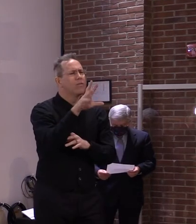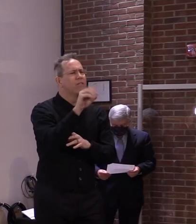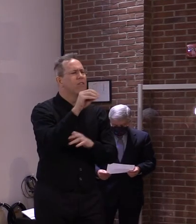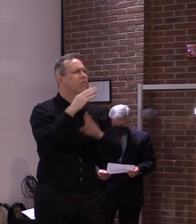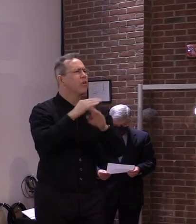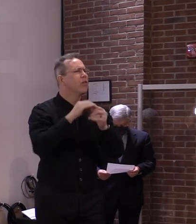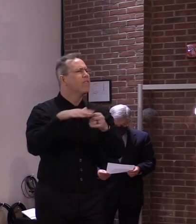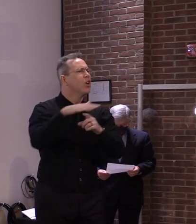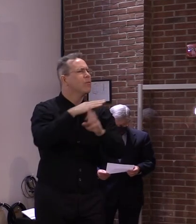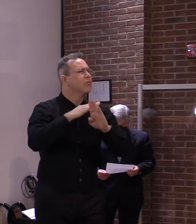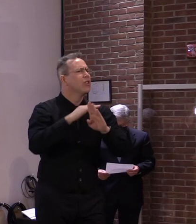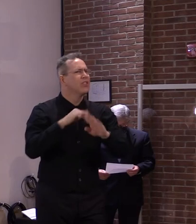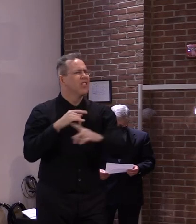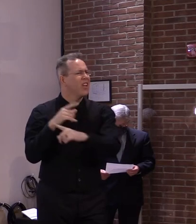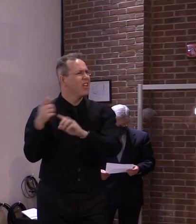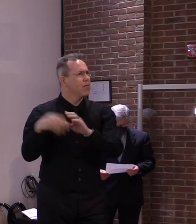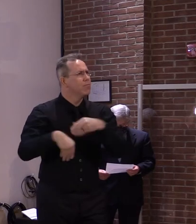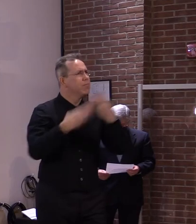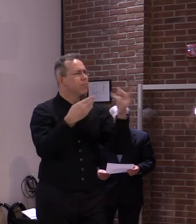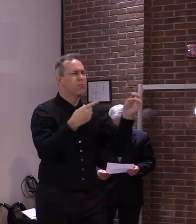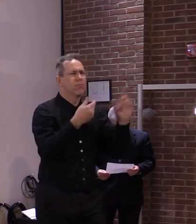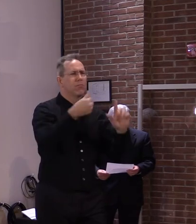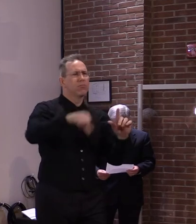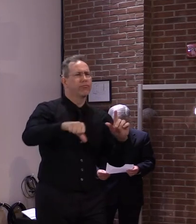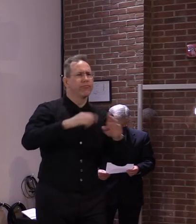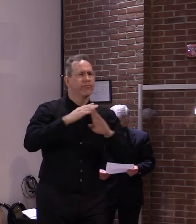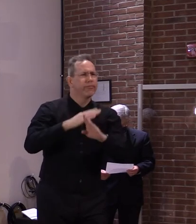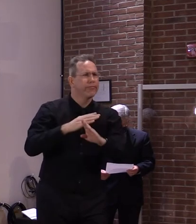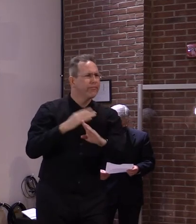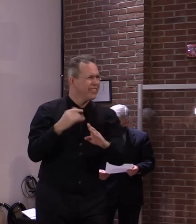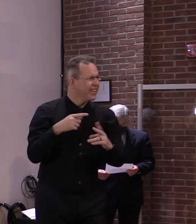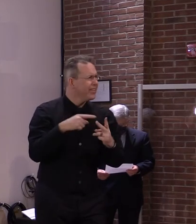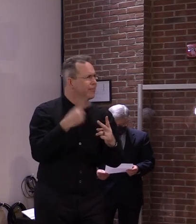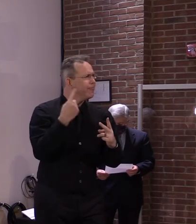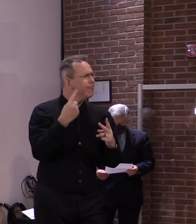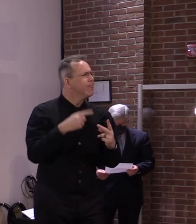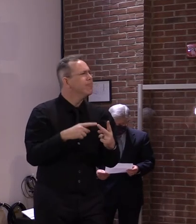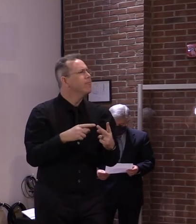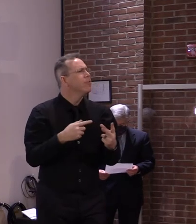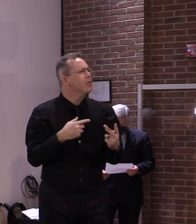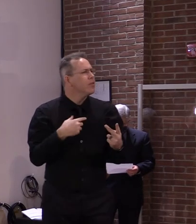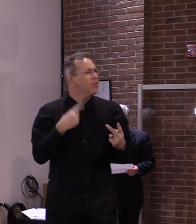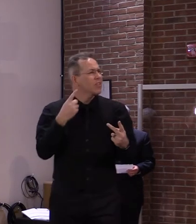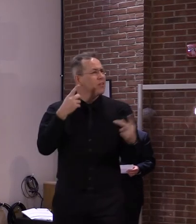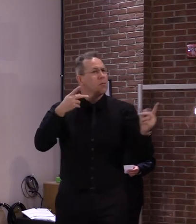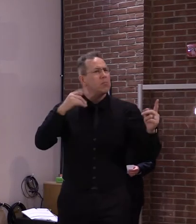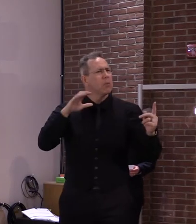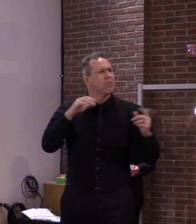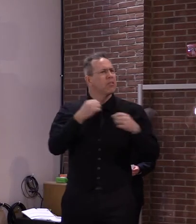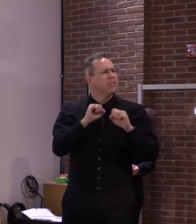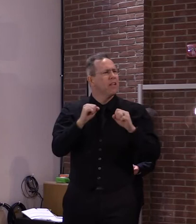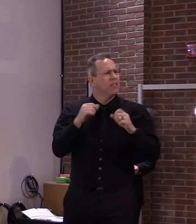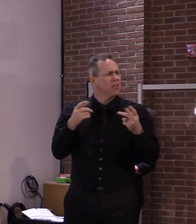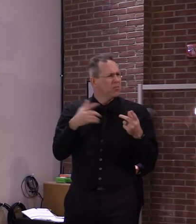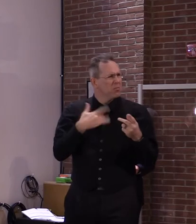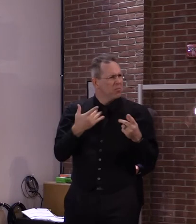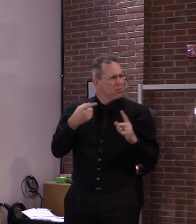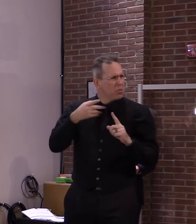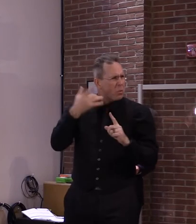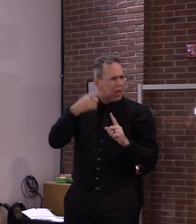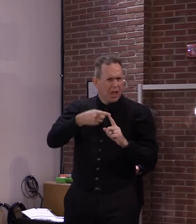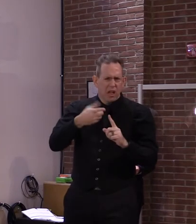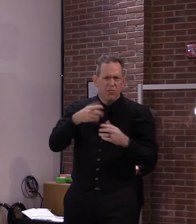public service or public safety executive order uh what what do you make of the